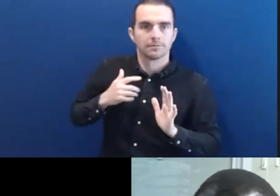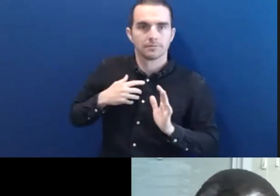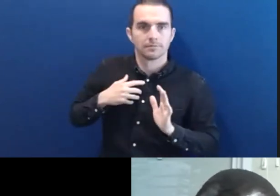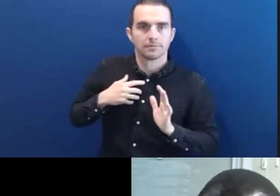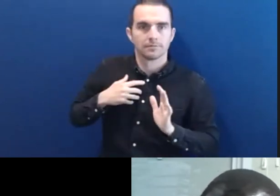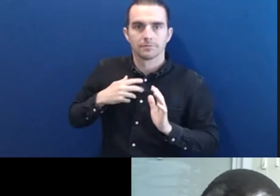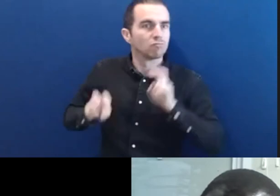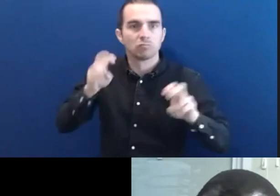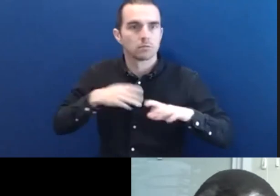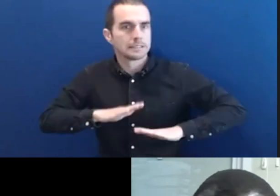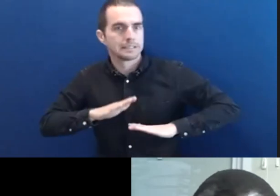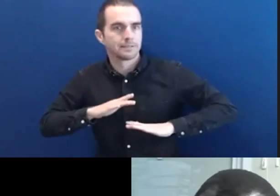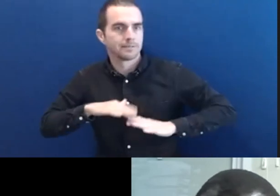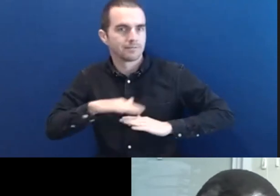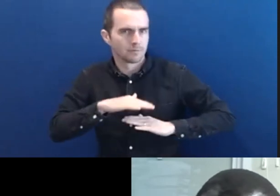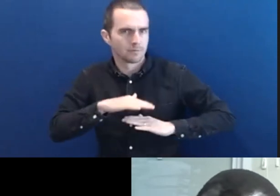of the people with disability,